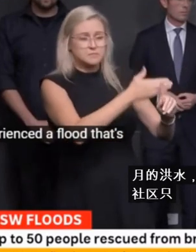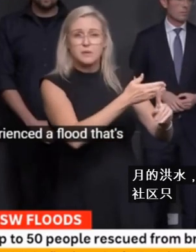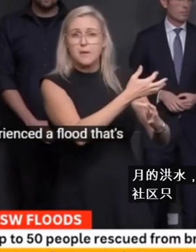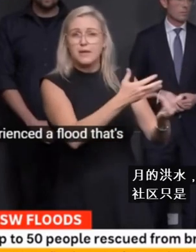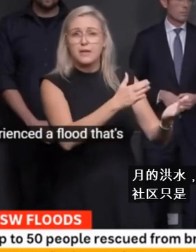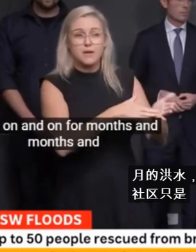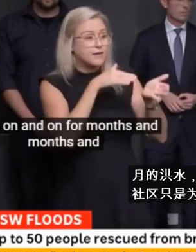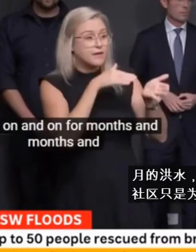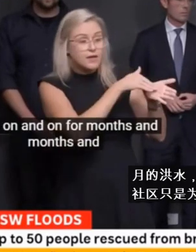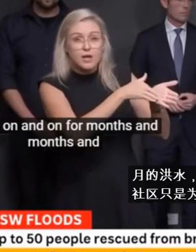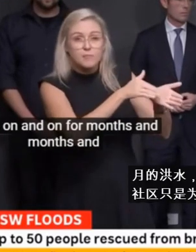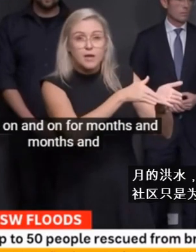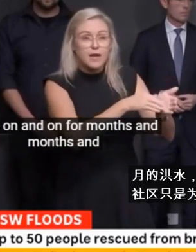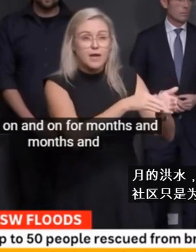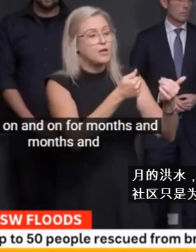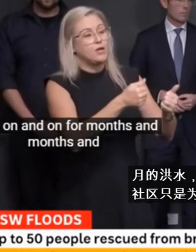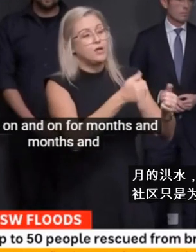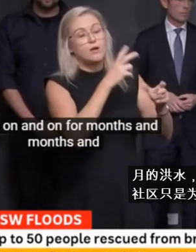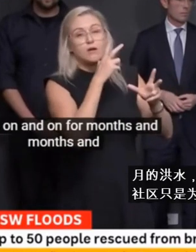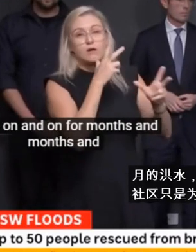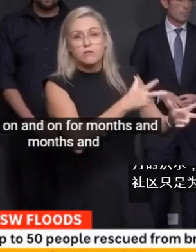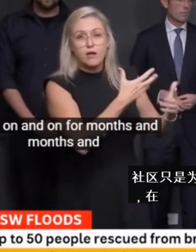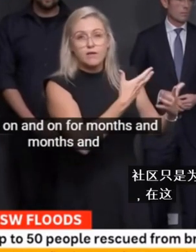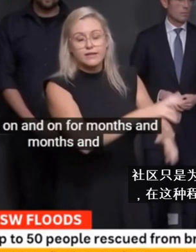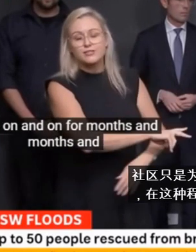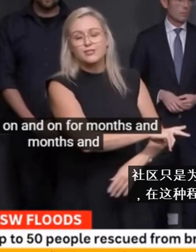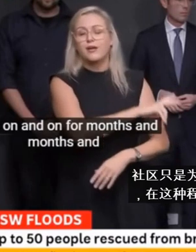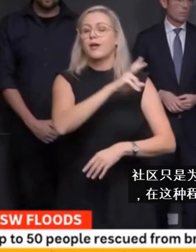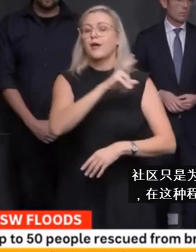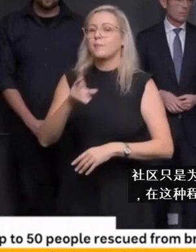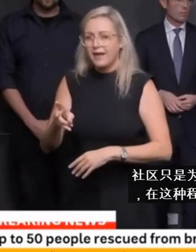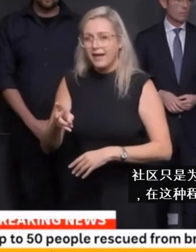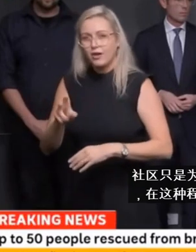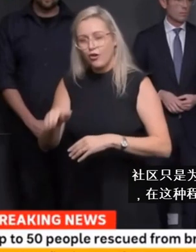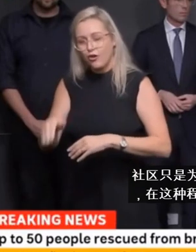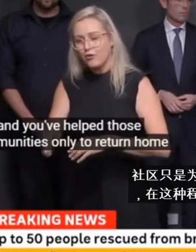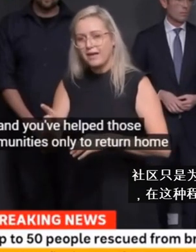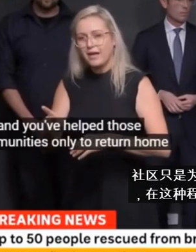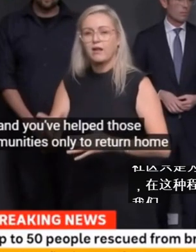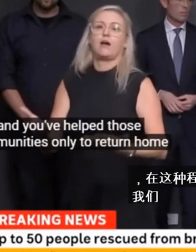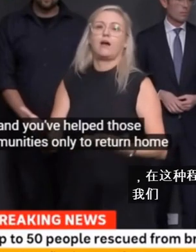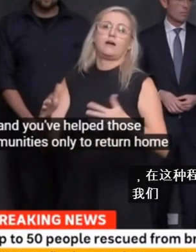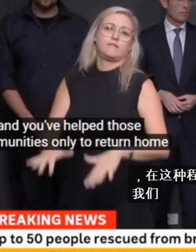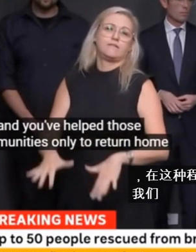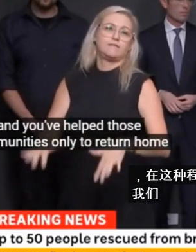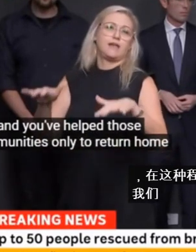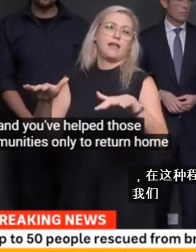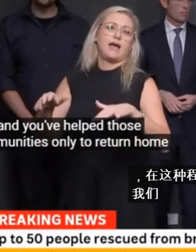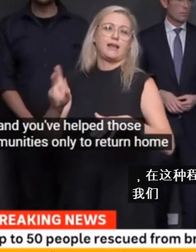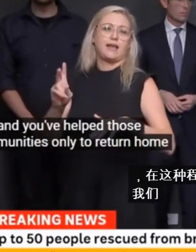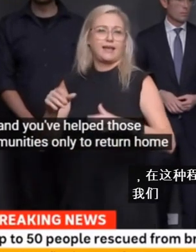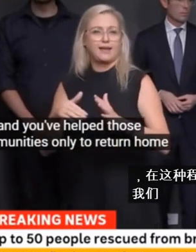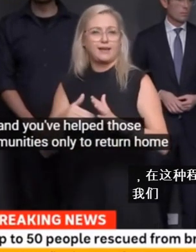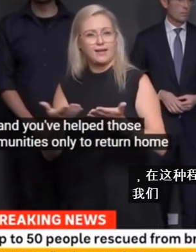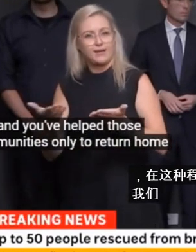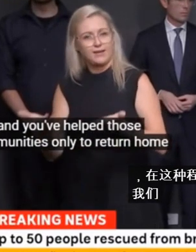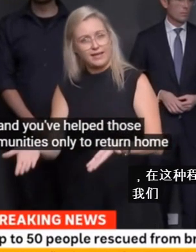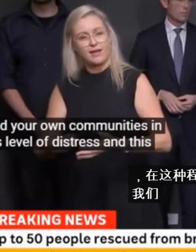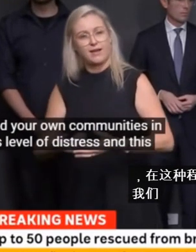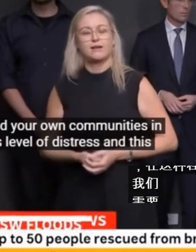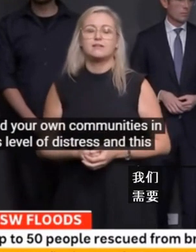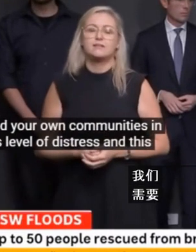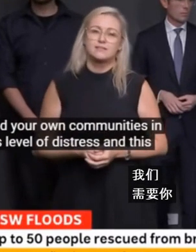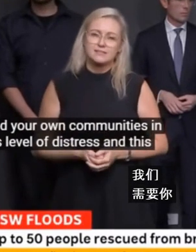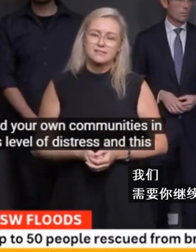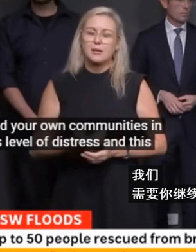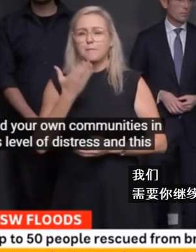those communities only to return home to find your own communities in this level of distress and this emergency.